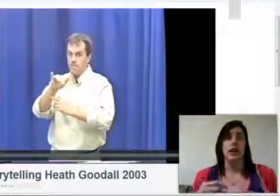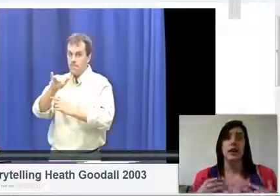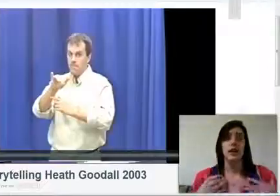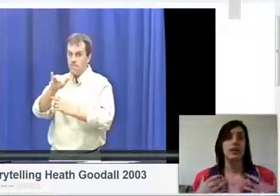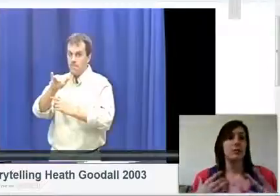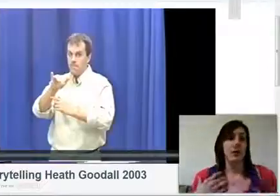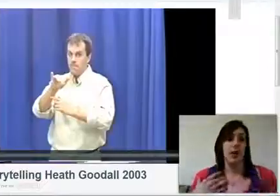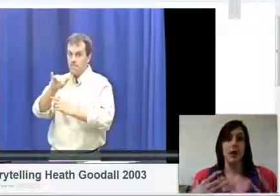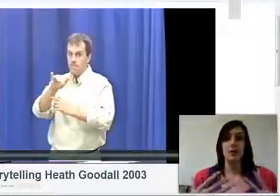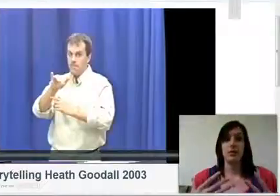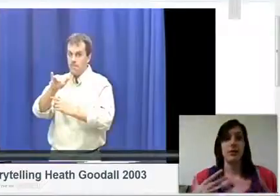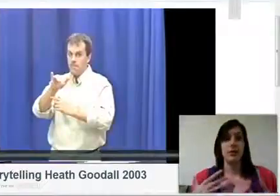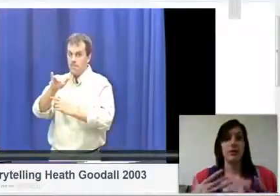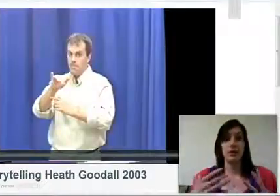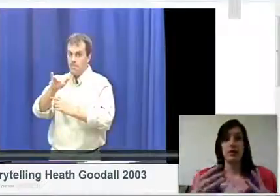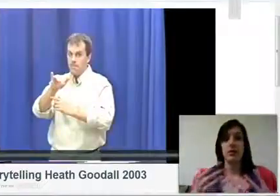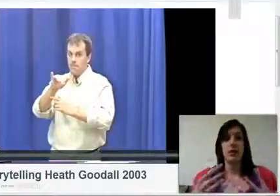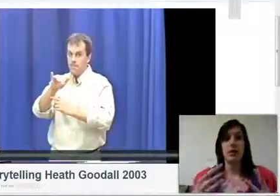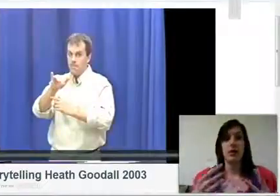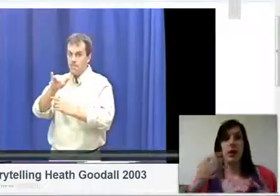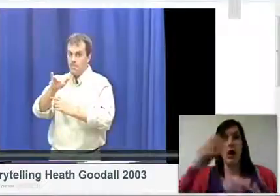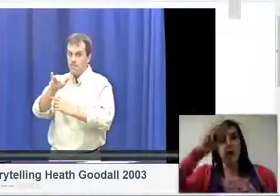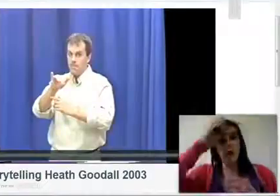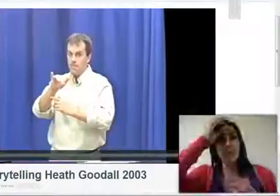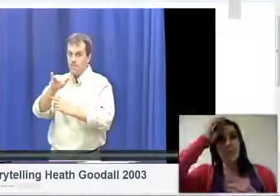He's in my